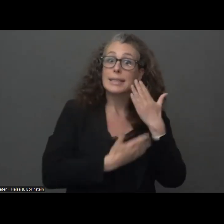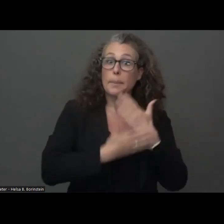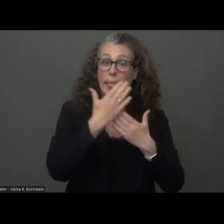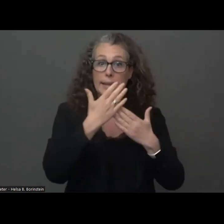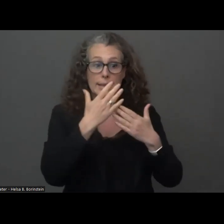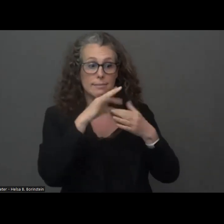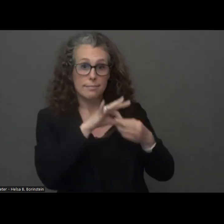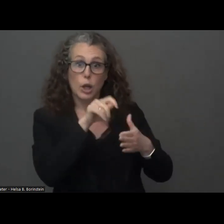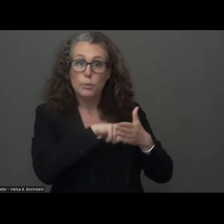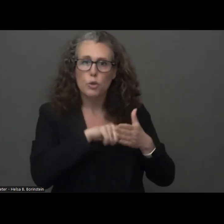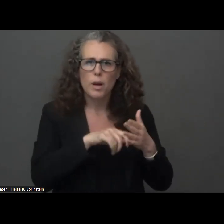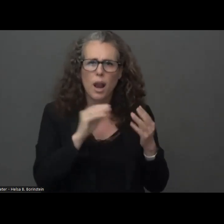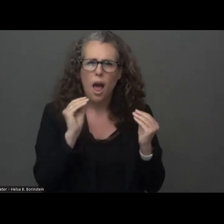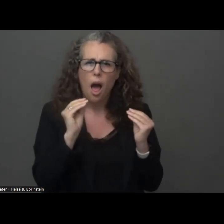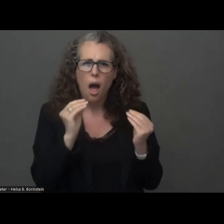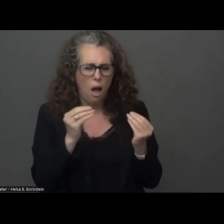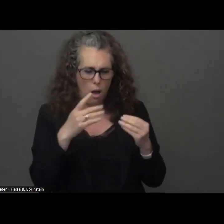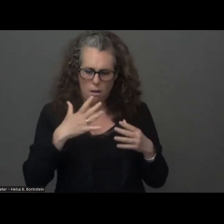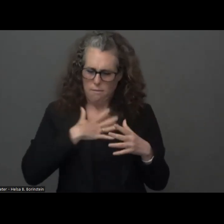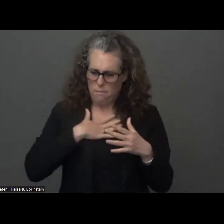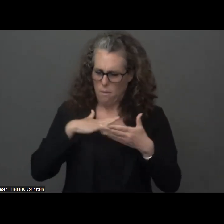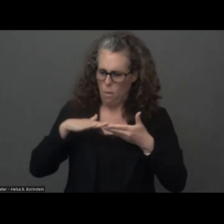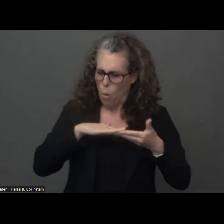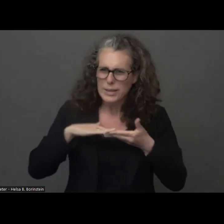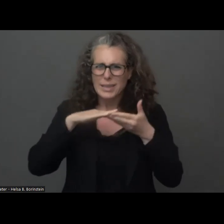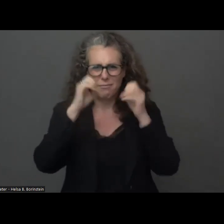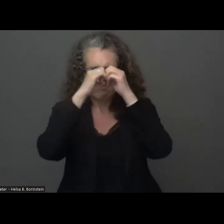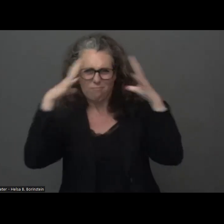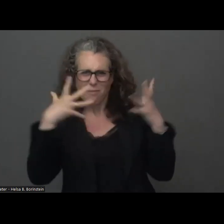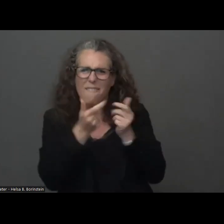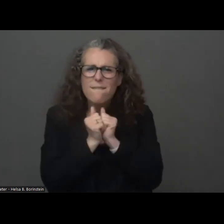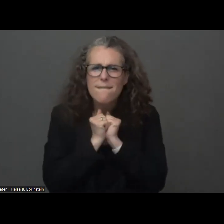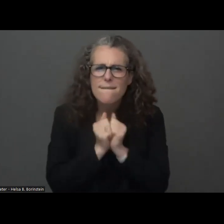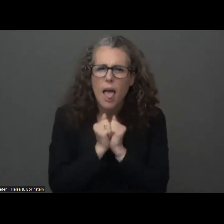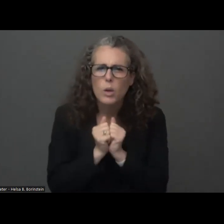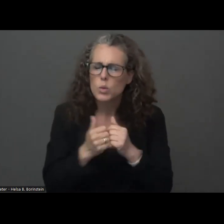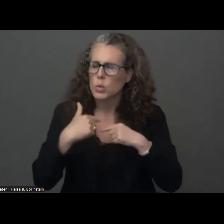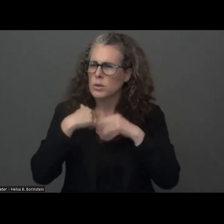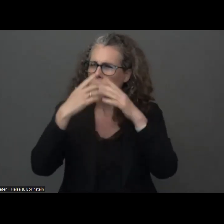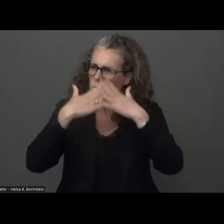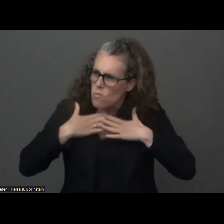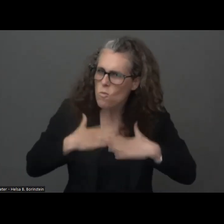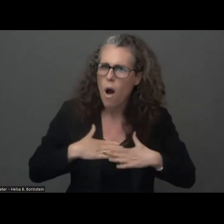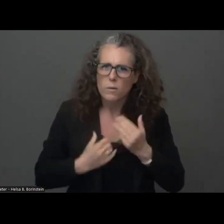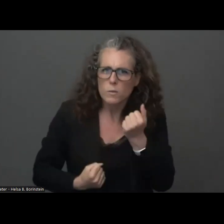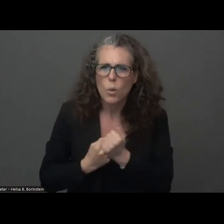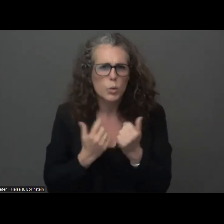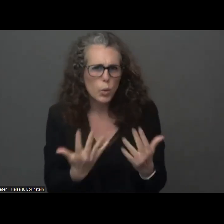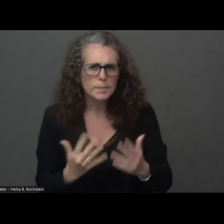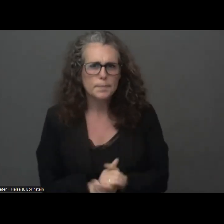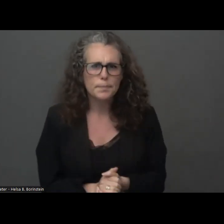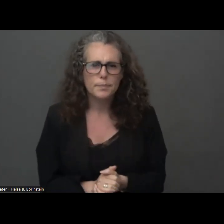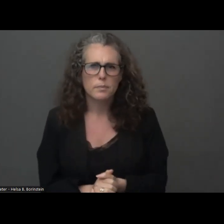how we define value as an organization. And it's truly represented through this cross-functional, cross-departmental,